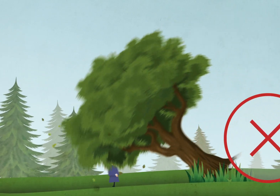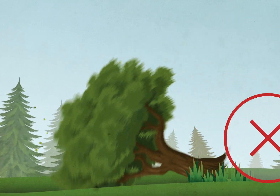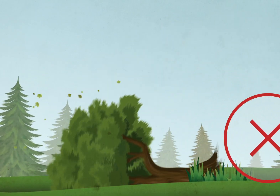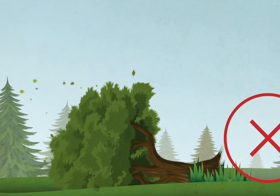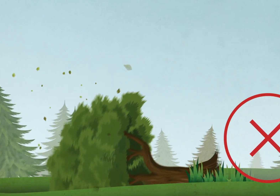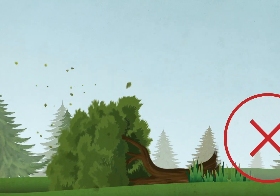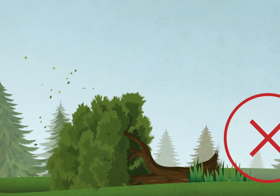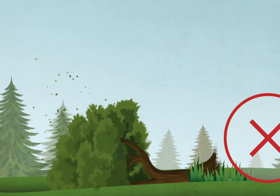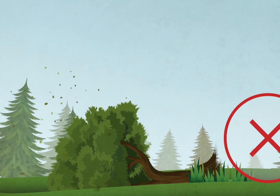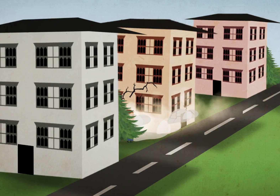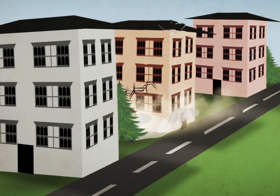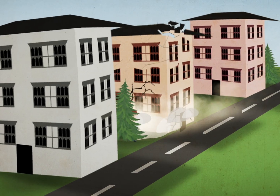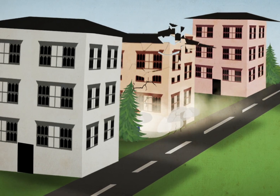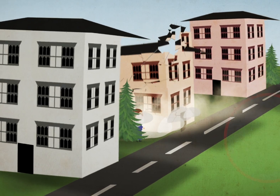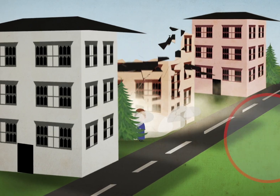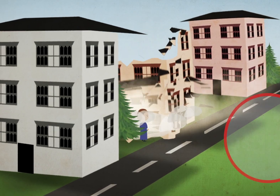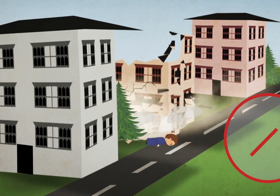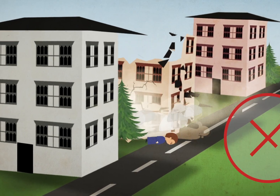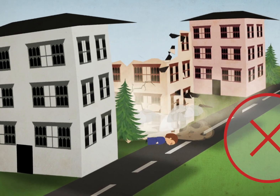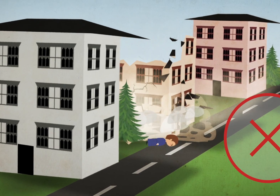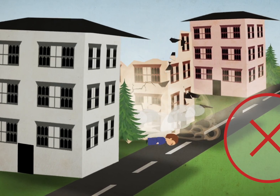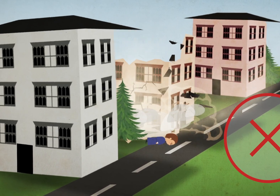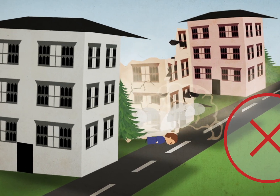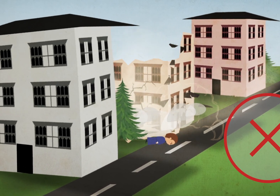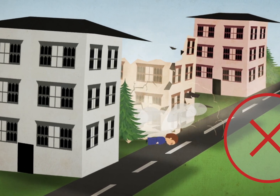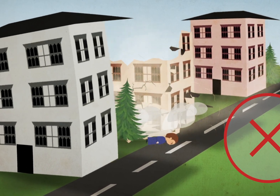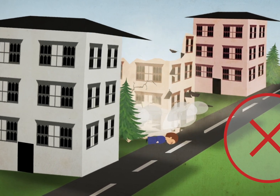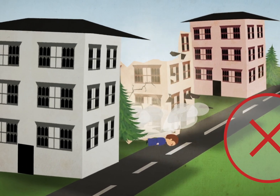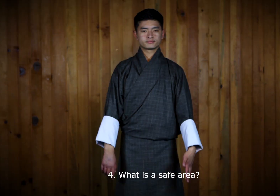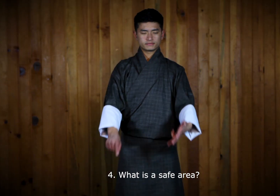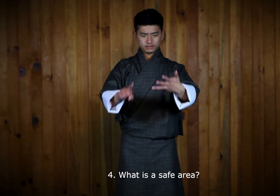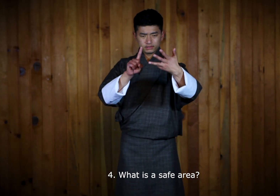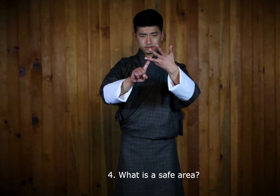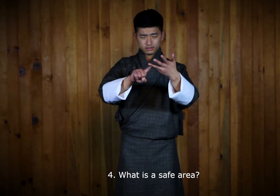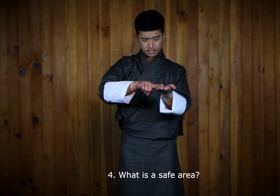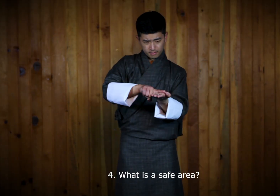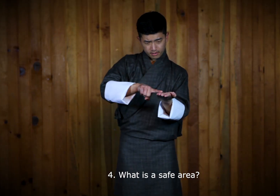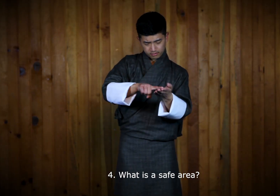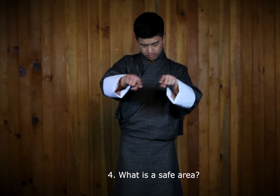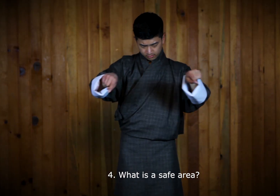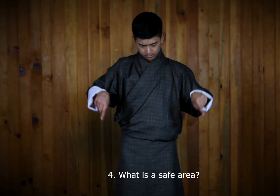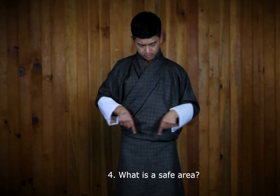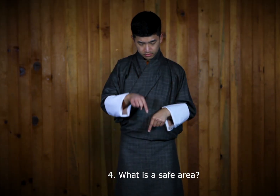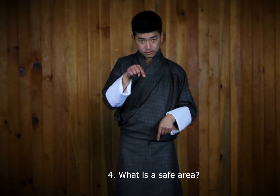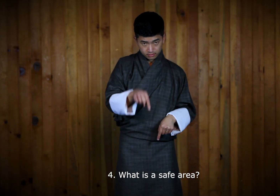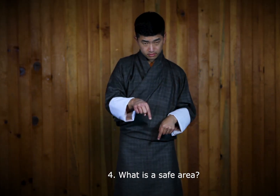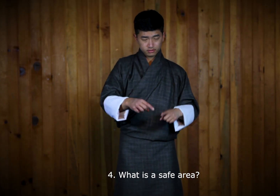Four. What is a safe area? Safe areas are open grounds with no overhead hazards.